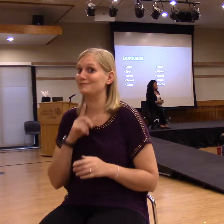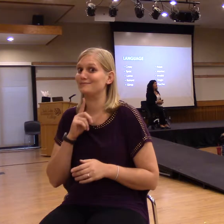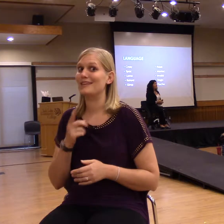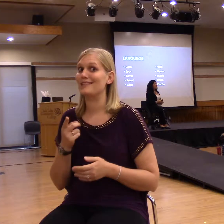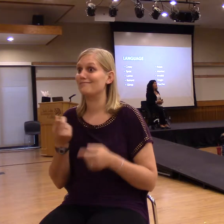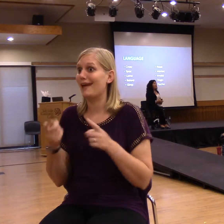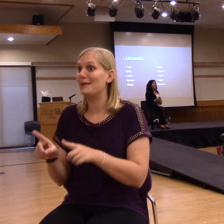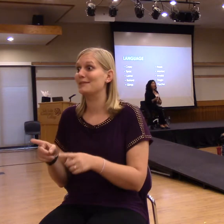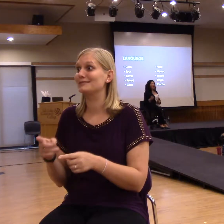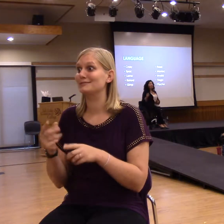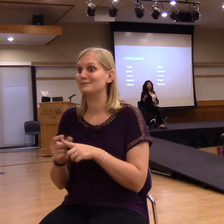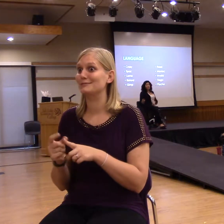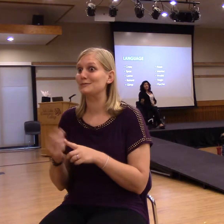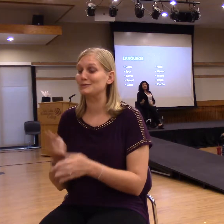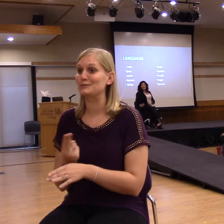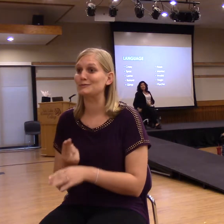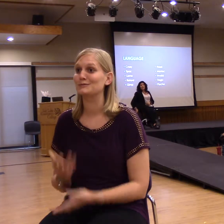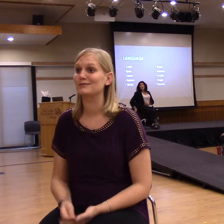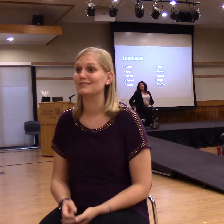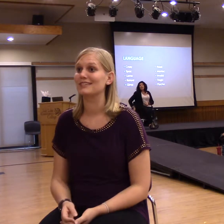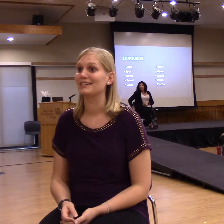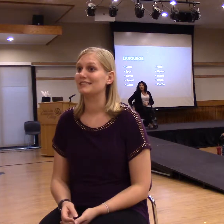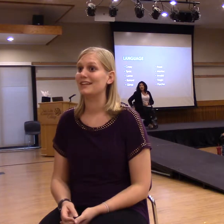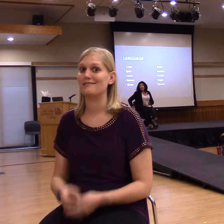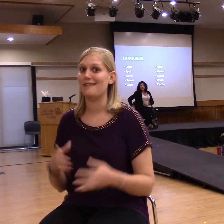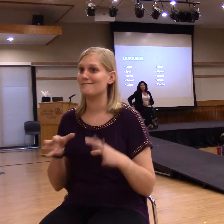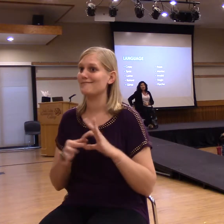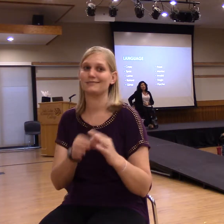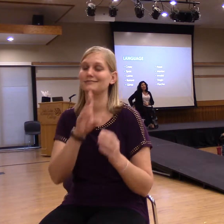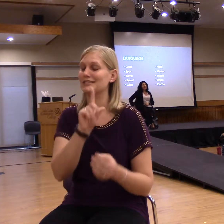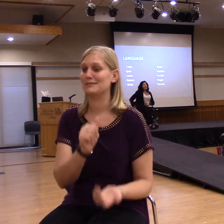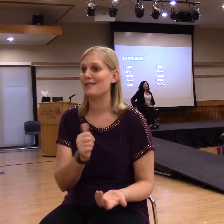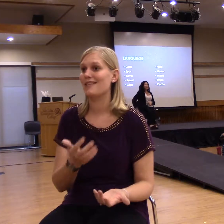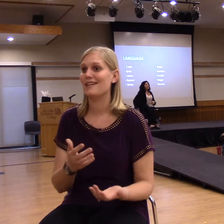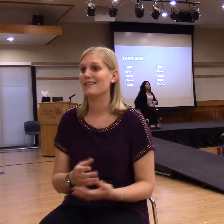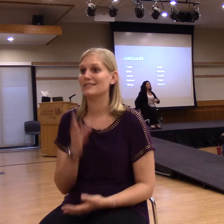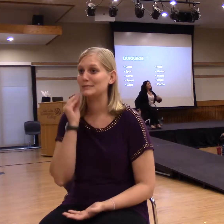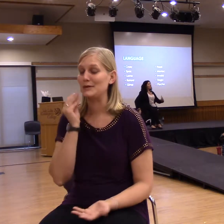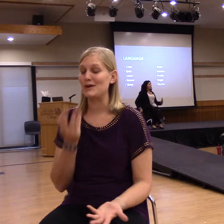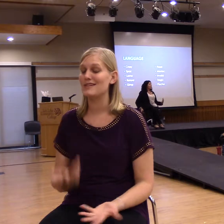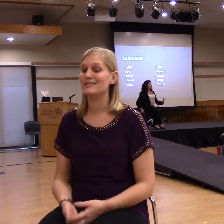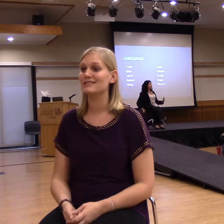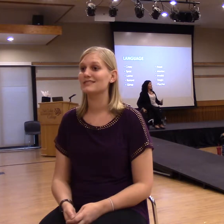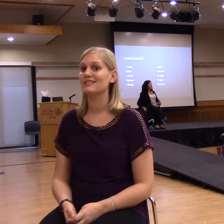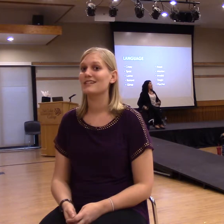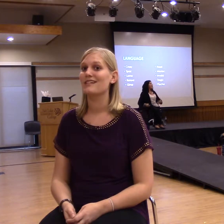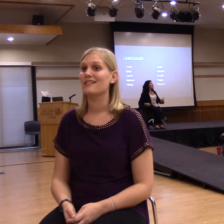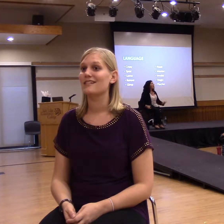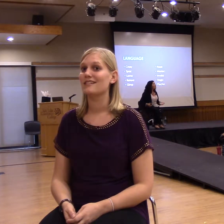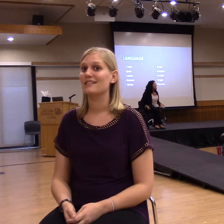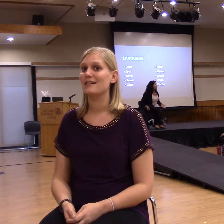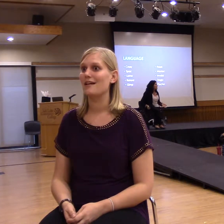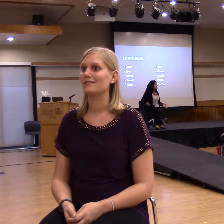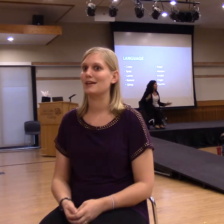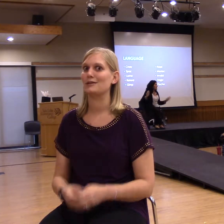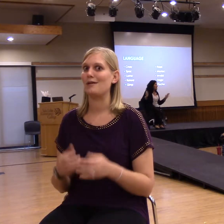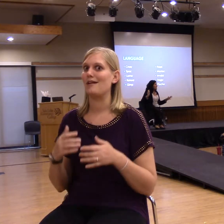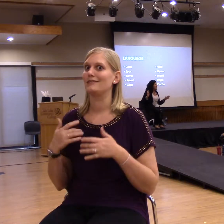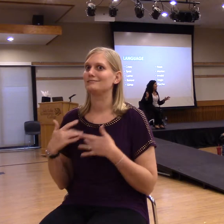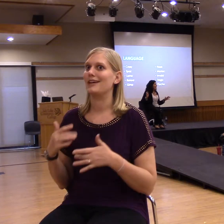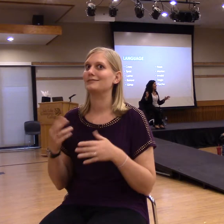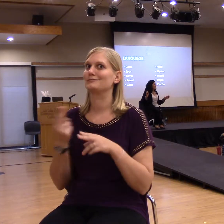uncommon. They are all rooted in the disability experience, and they are usually used, if not always